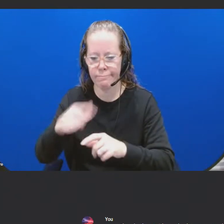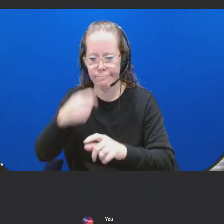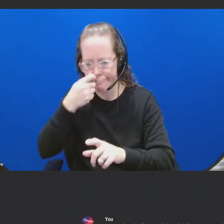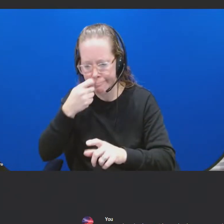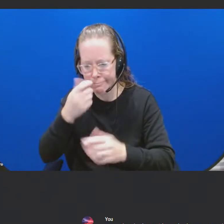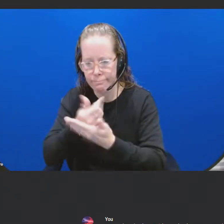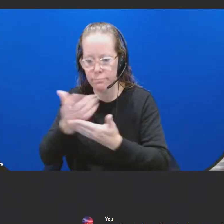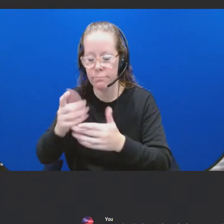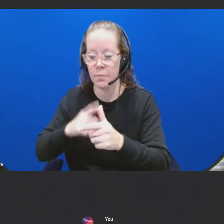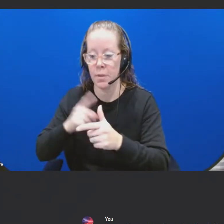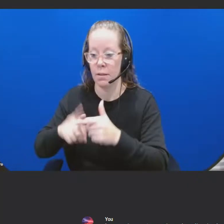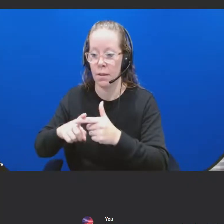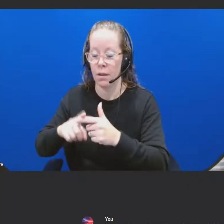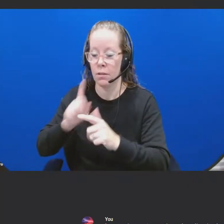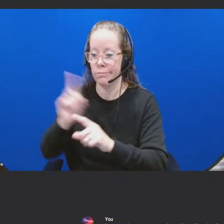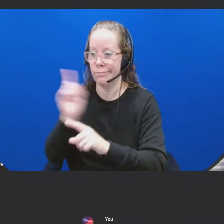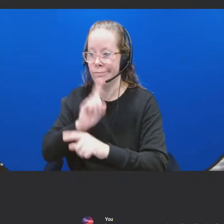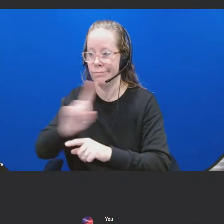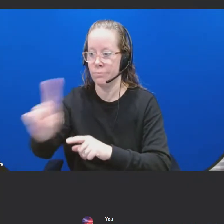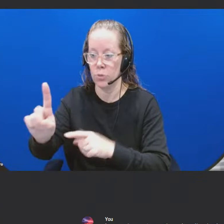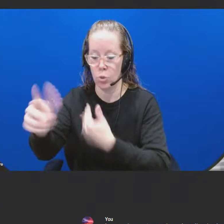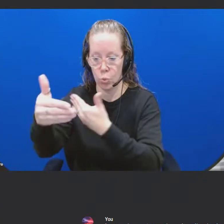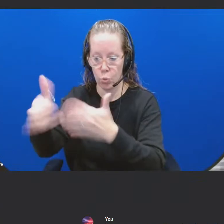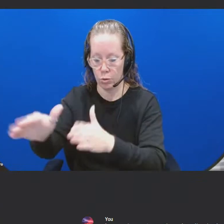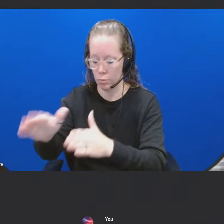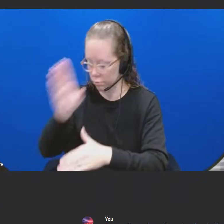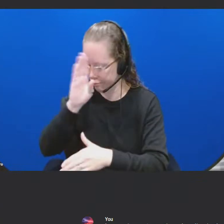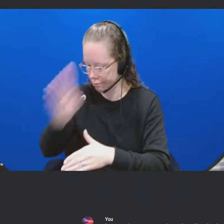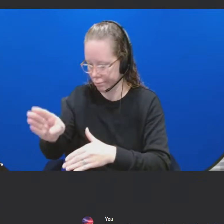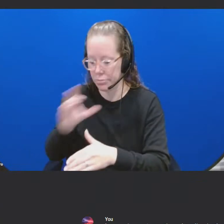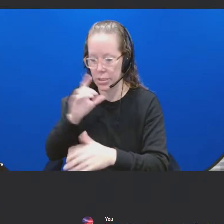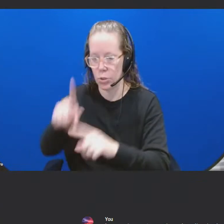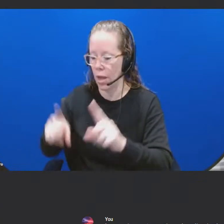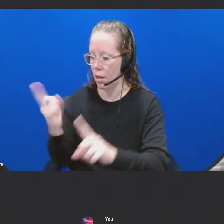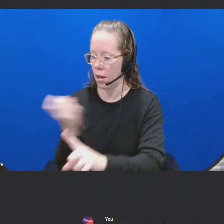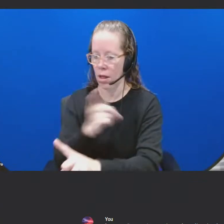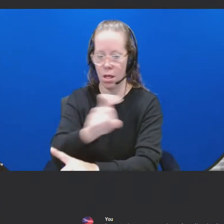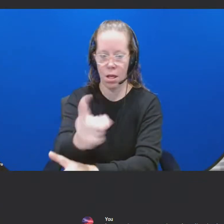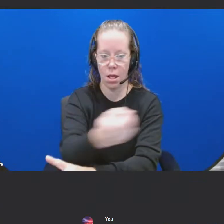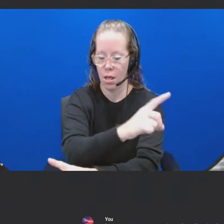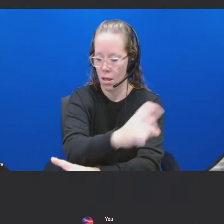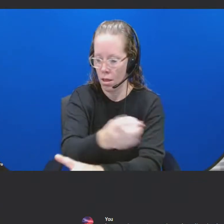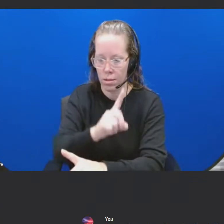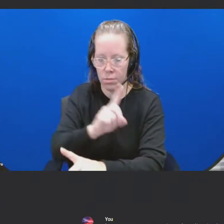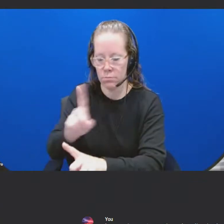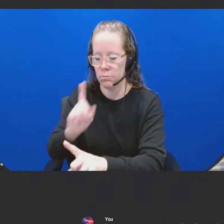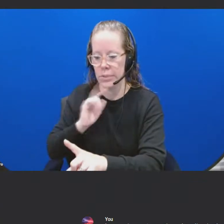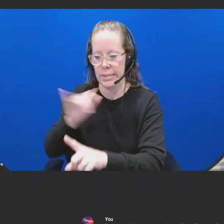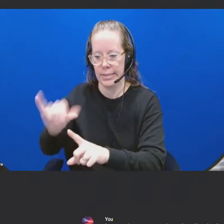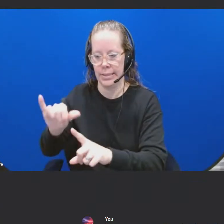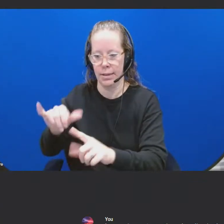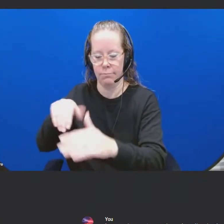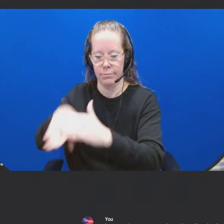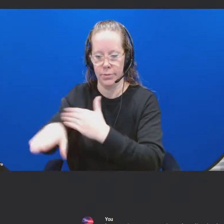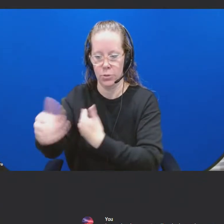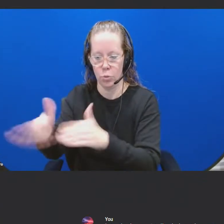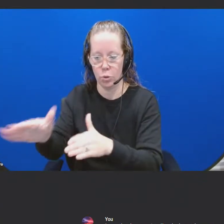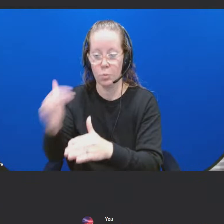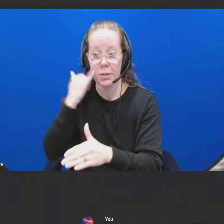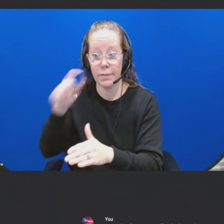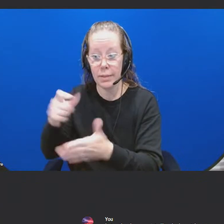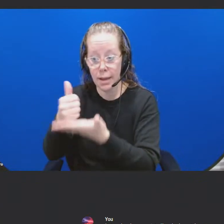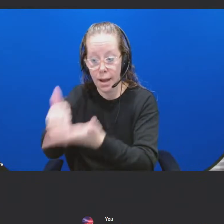need assistance, press the nurse call badge that the resident is wearing. And when you're leaving, please exit the